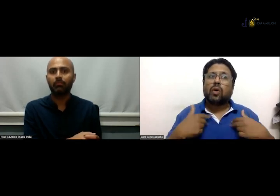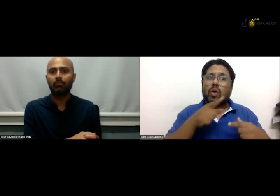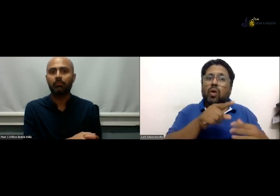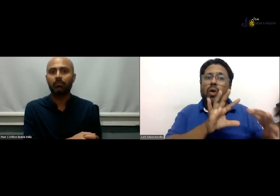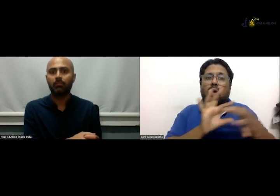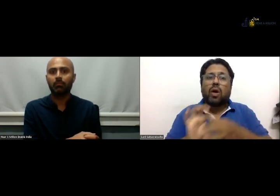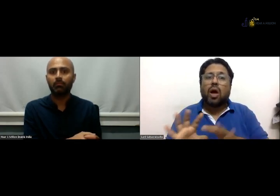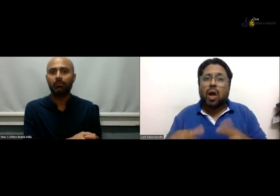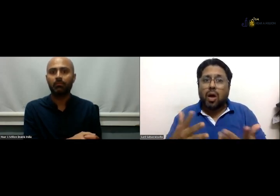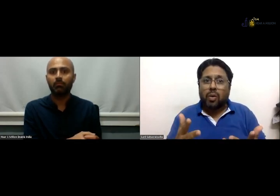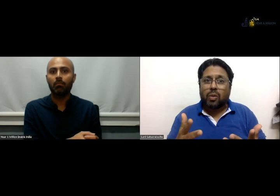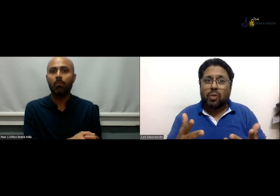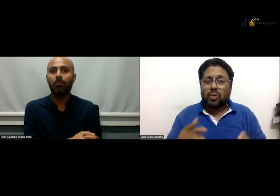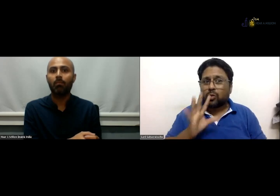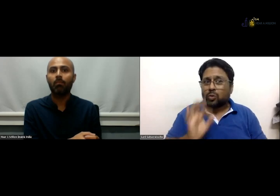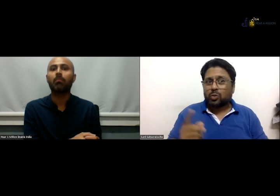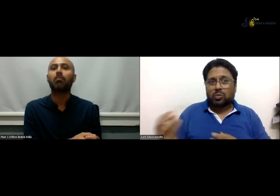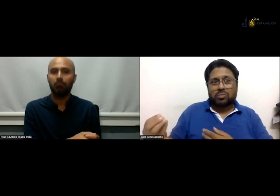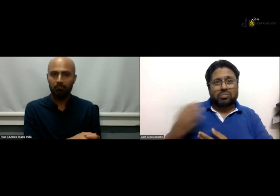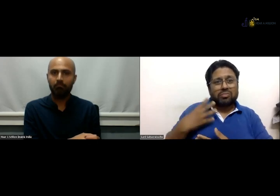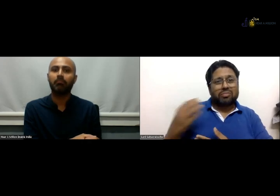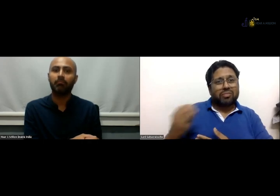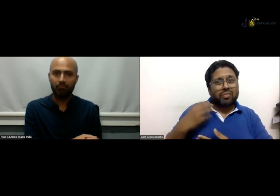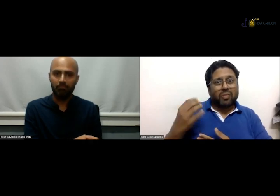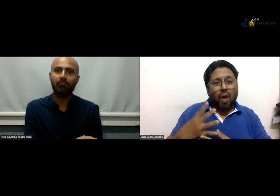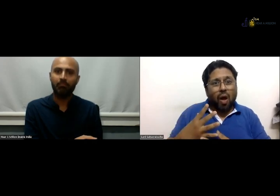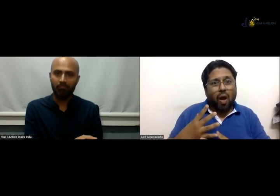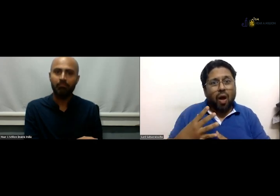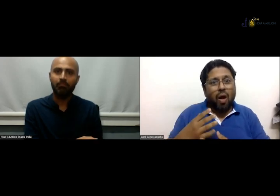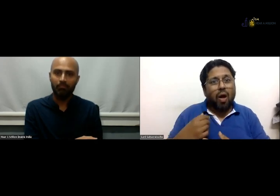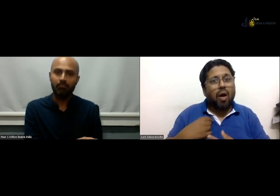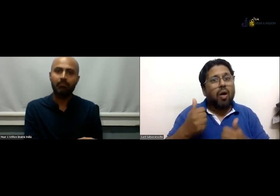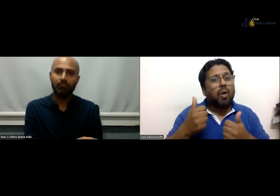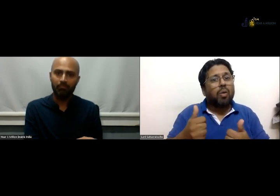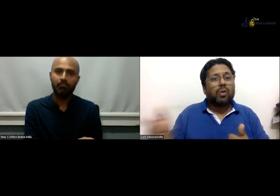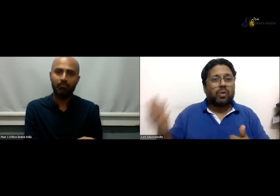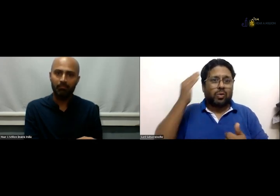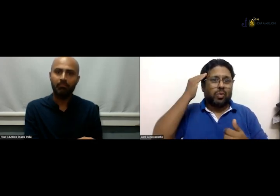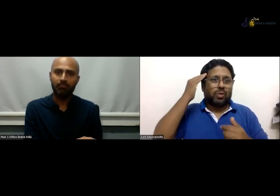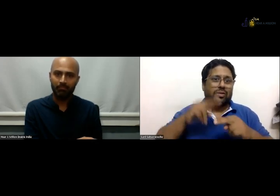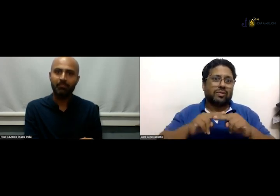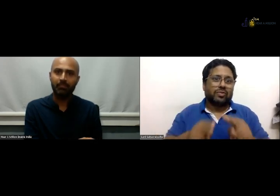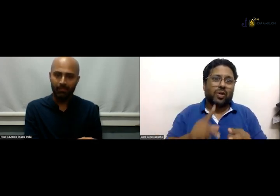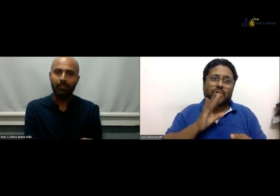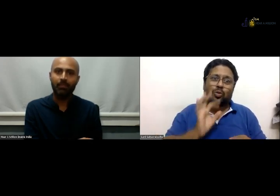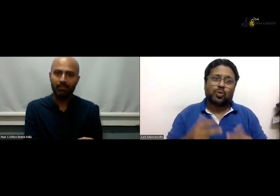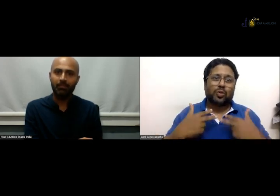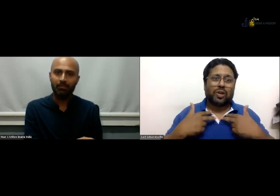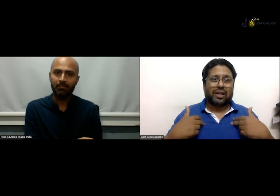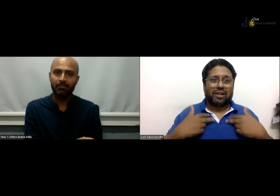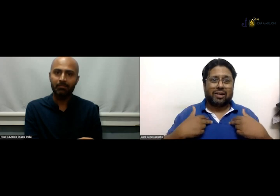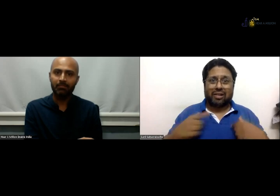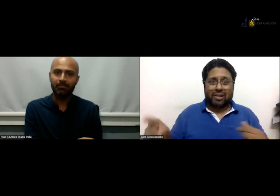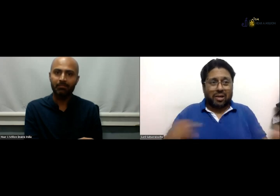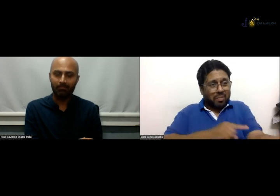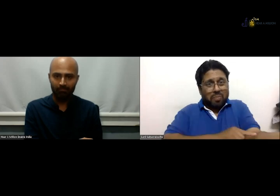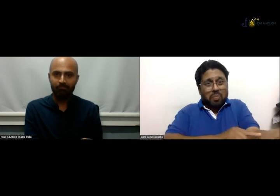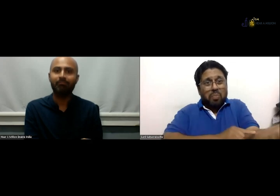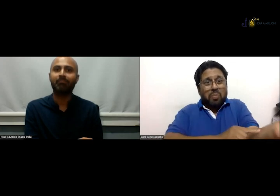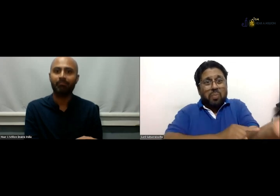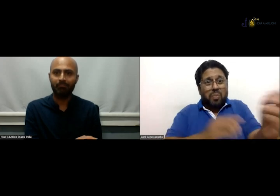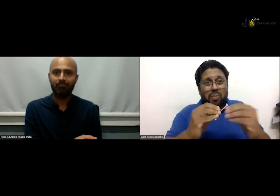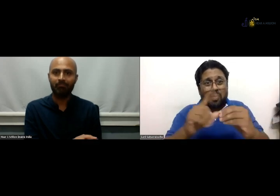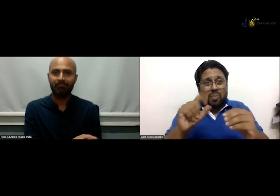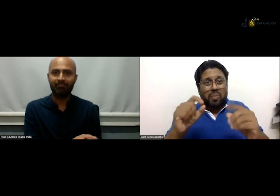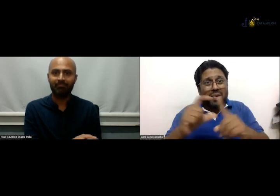I'm not a legal person, but yes, I am interested. I mean, she used to give me so many important informations